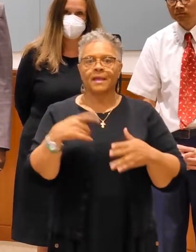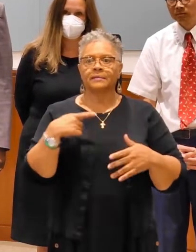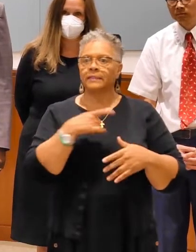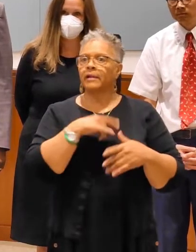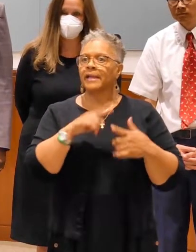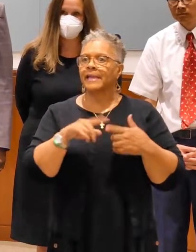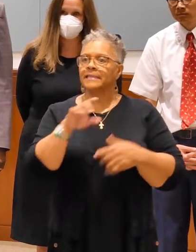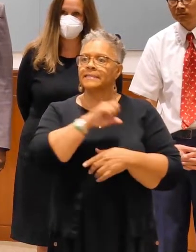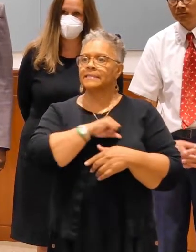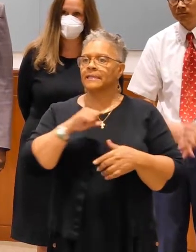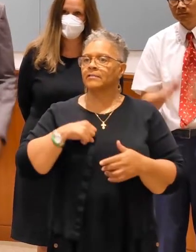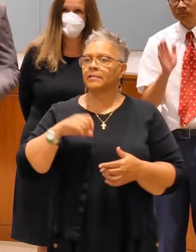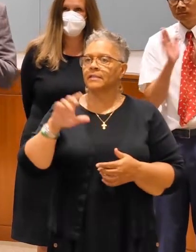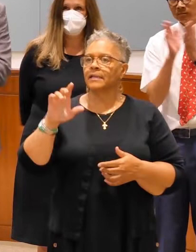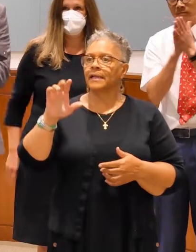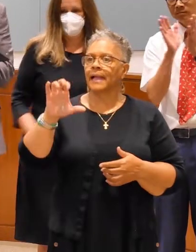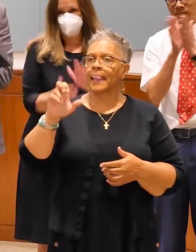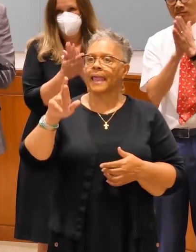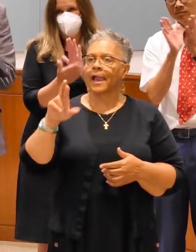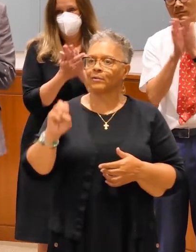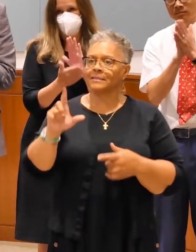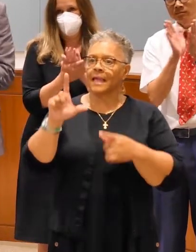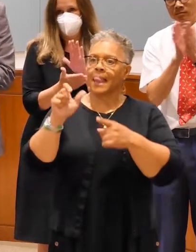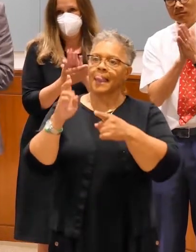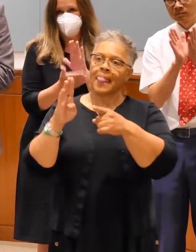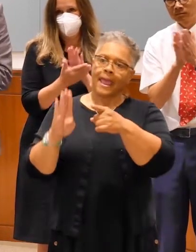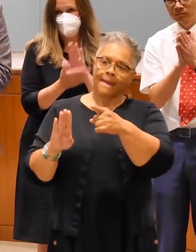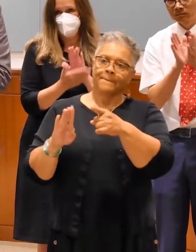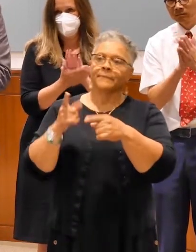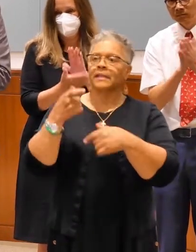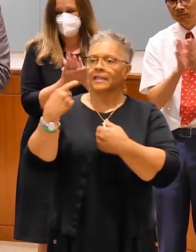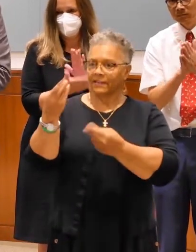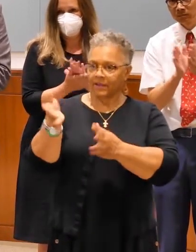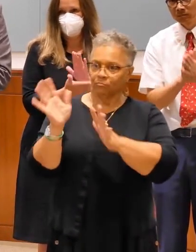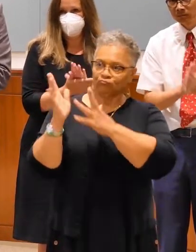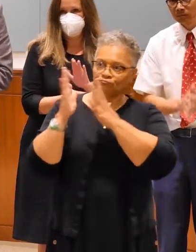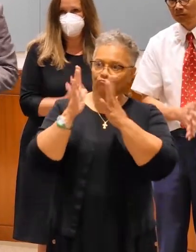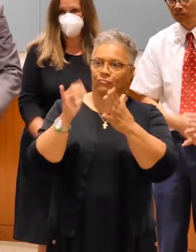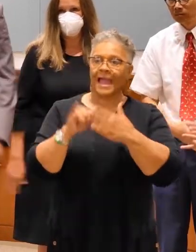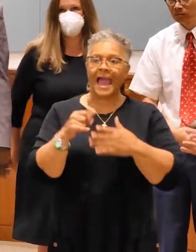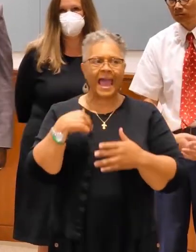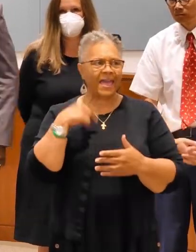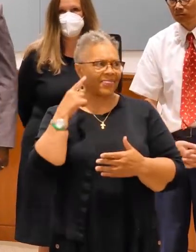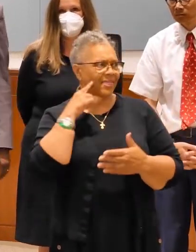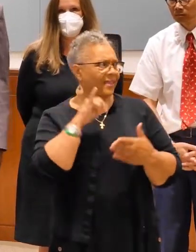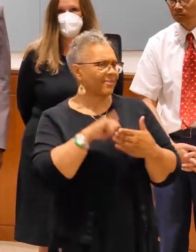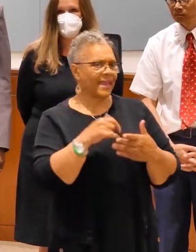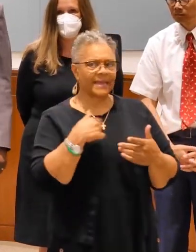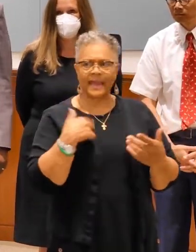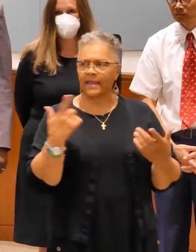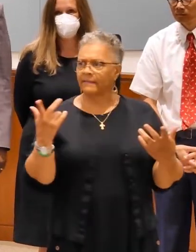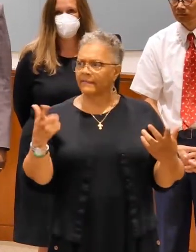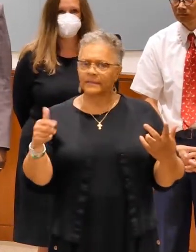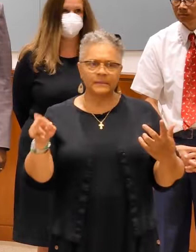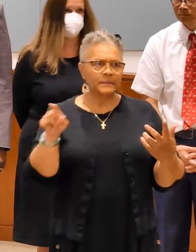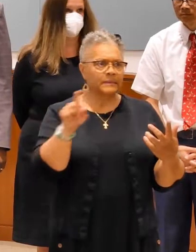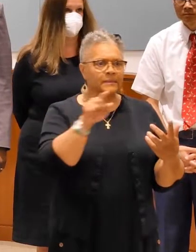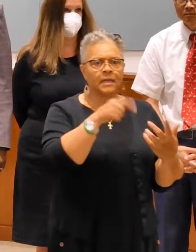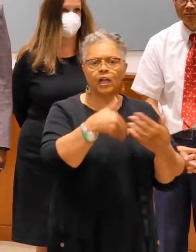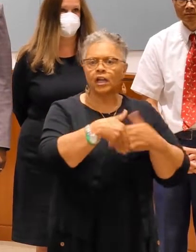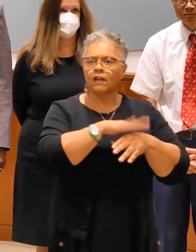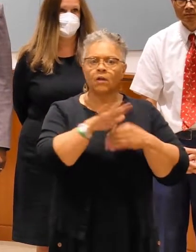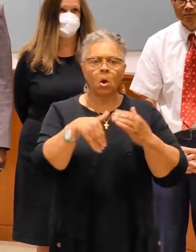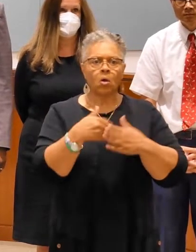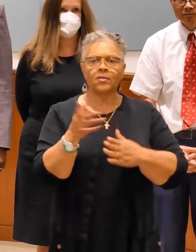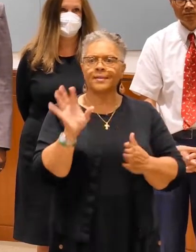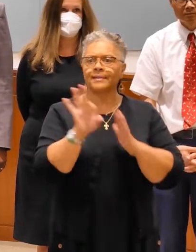is Senator Clarence Lamb. If you would give him a round of applause. And I believe that I've covered all of our elected officials,